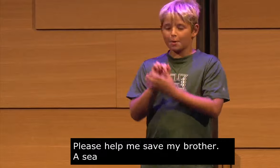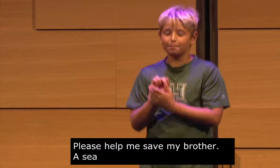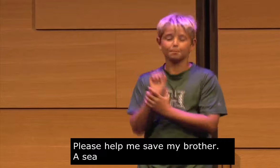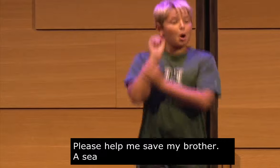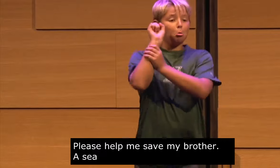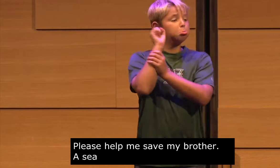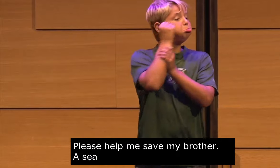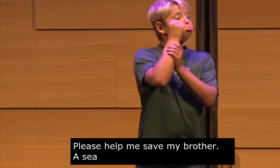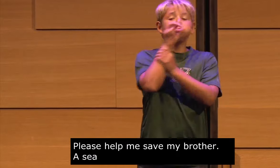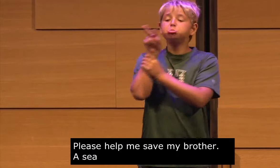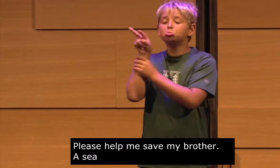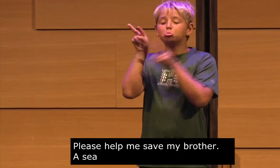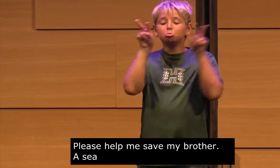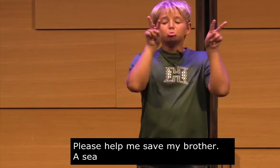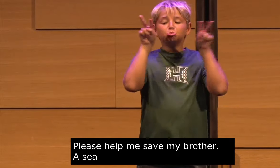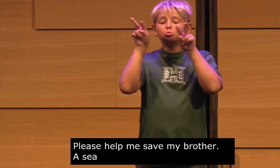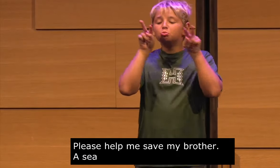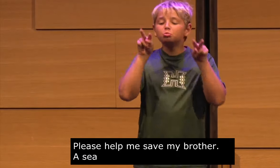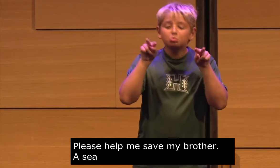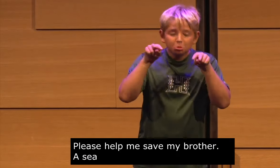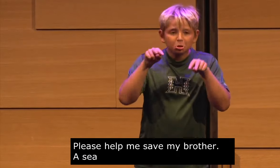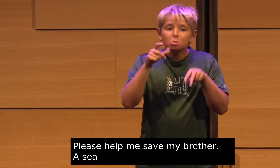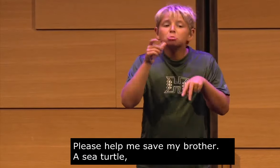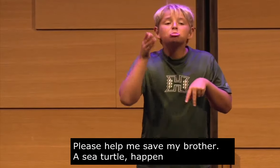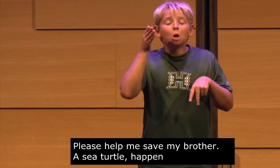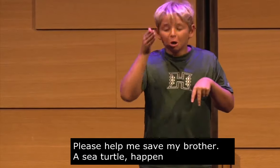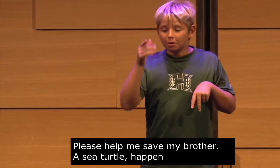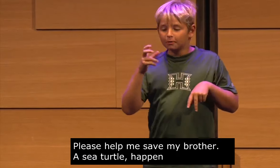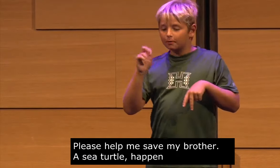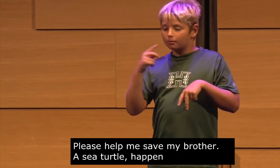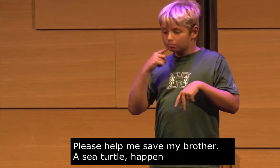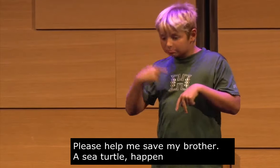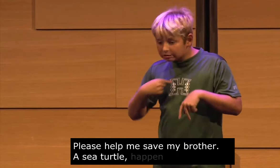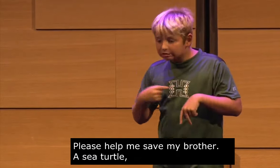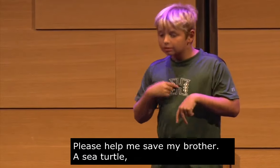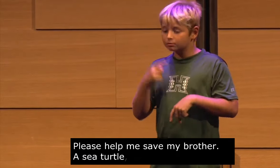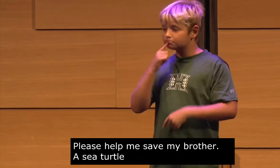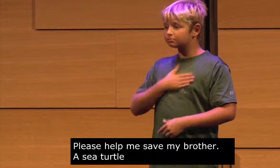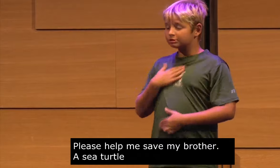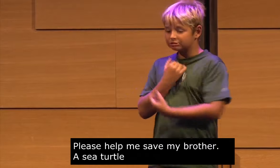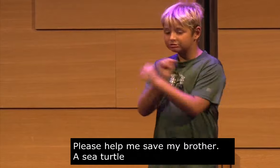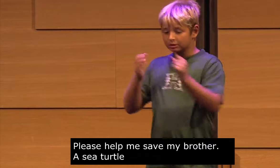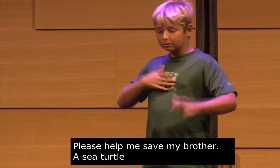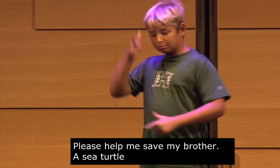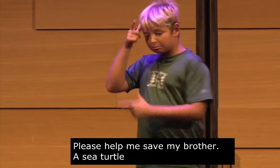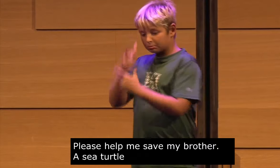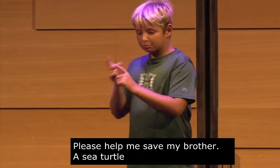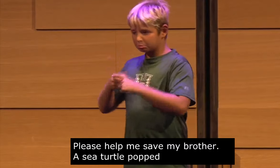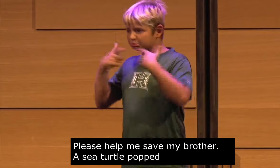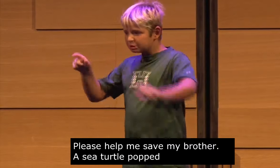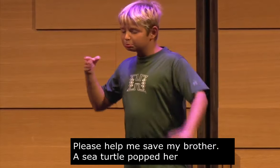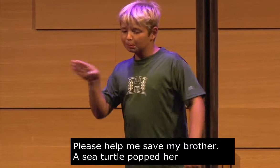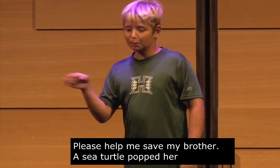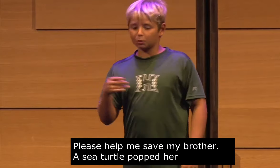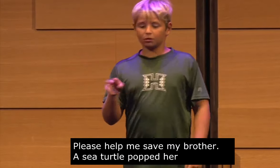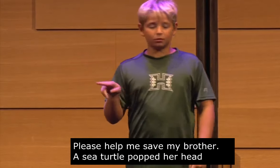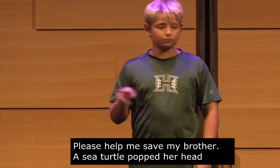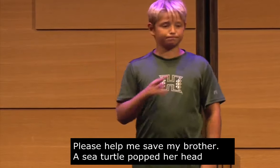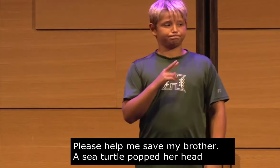A sea turtle, a Ahanu, popped her small head through the moving waves and looked around. Who's there, she asked. It's me, said Nani. Please